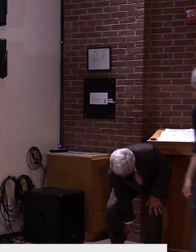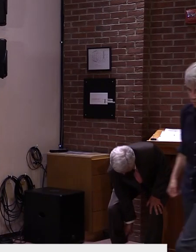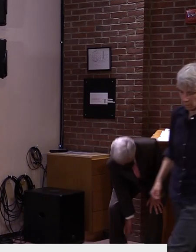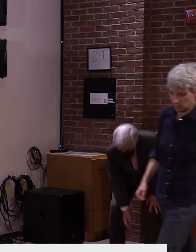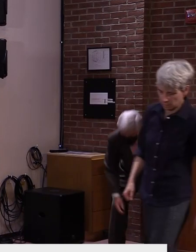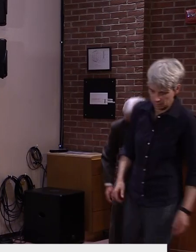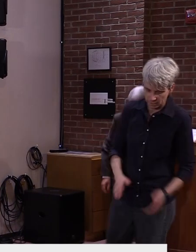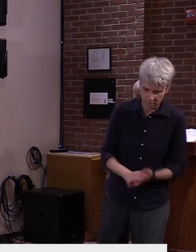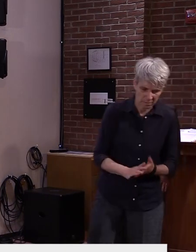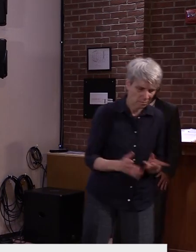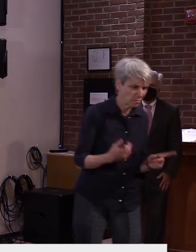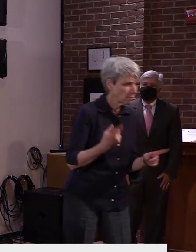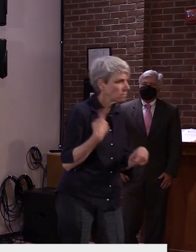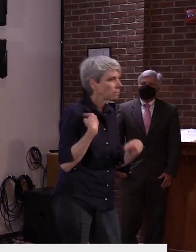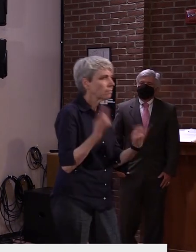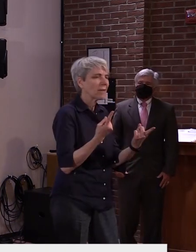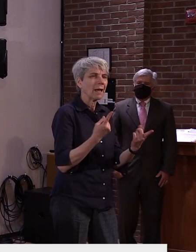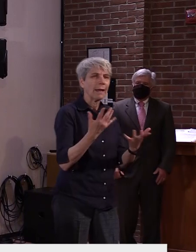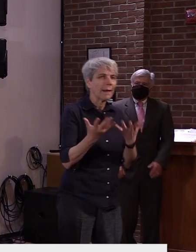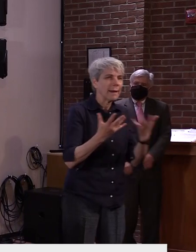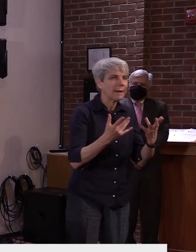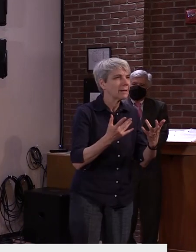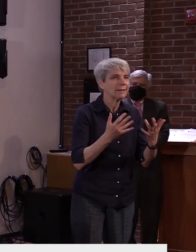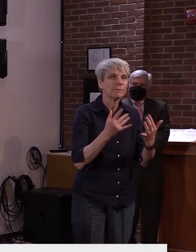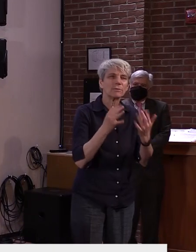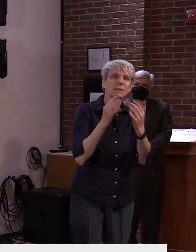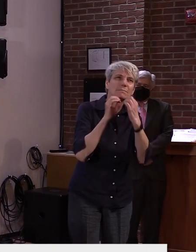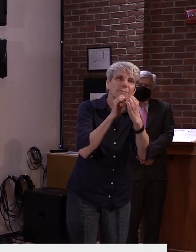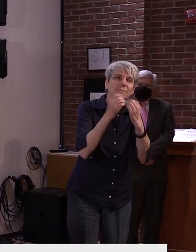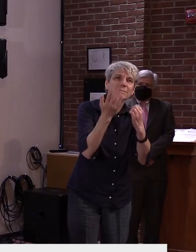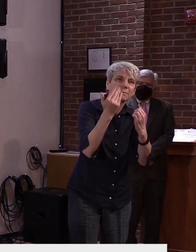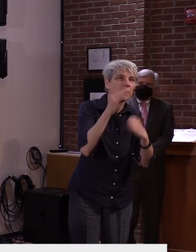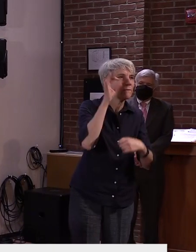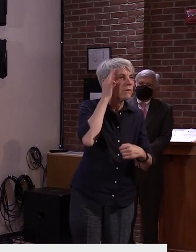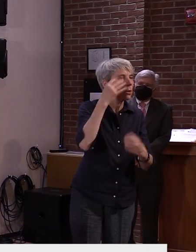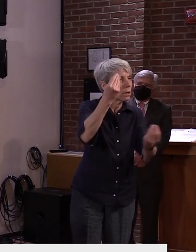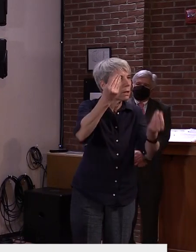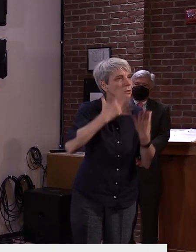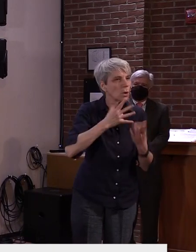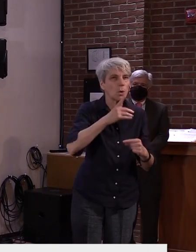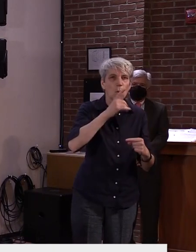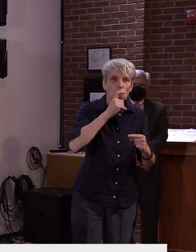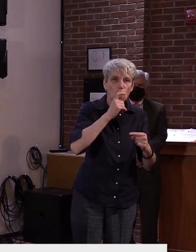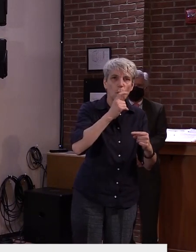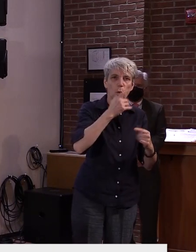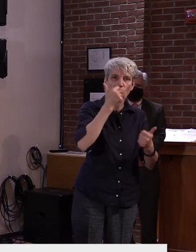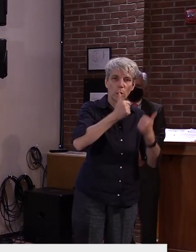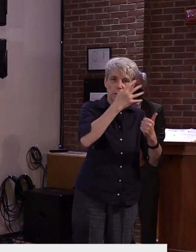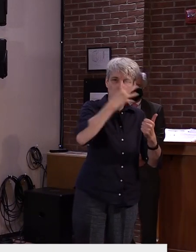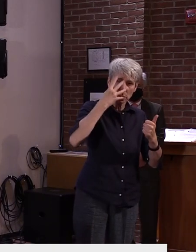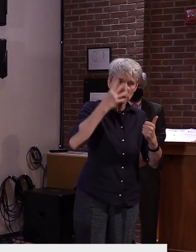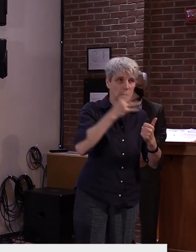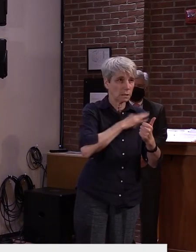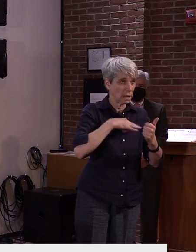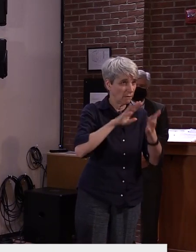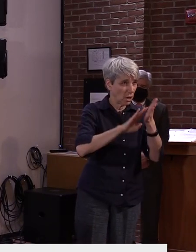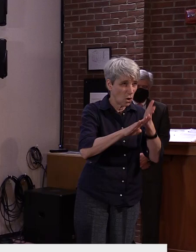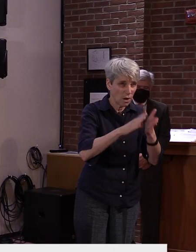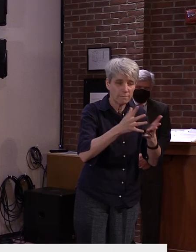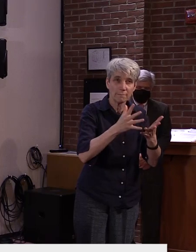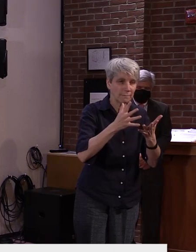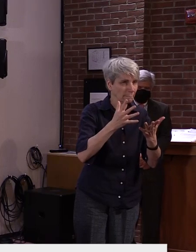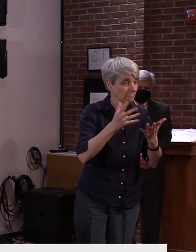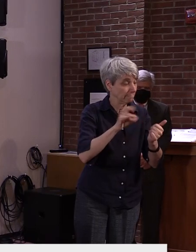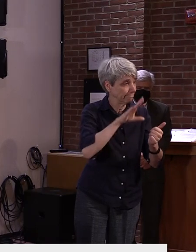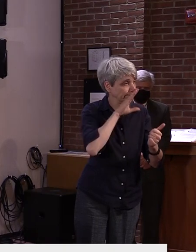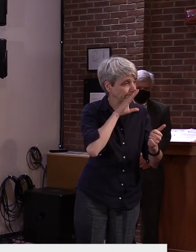and getting information to them. So it's been problematic in some respects. Commissioner Harrington,